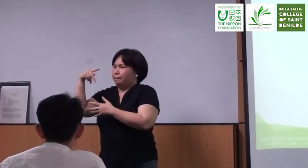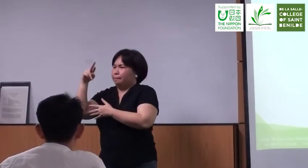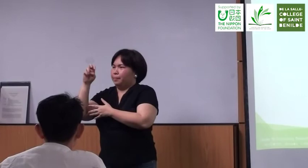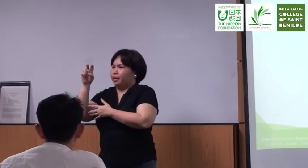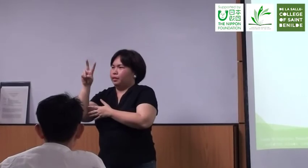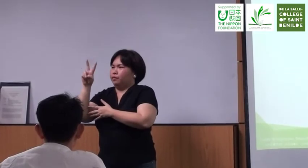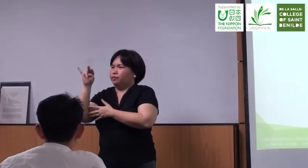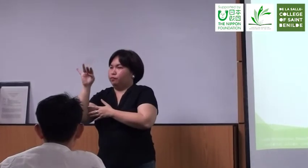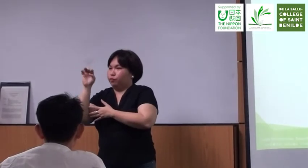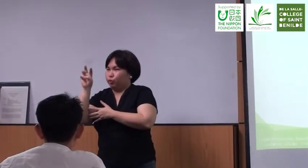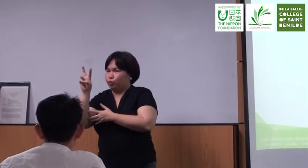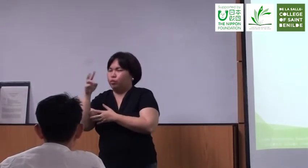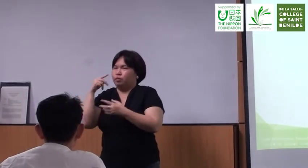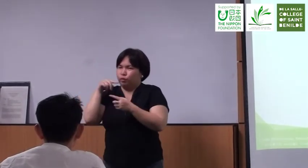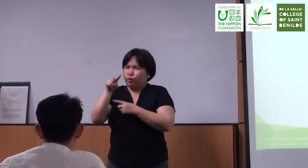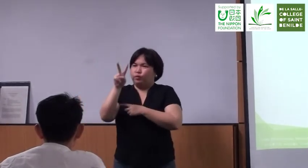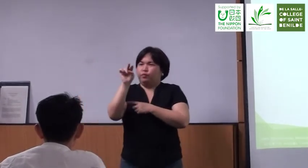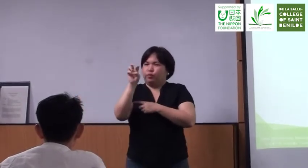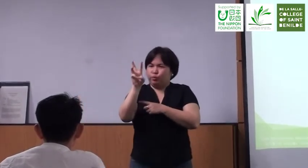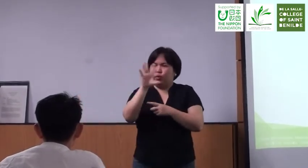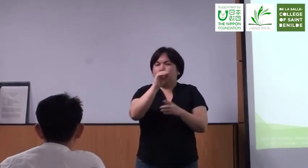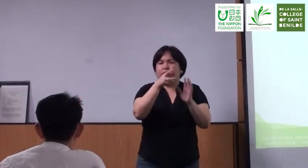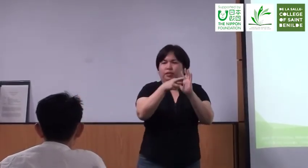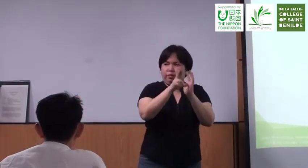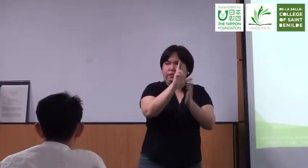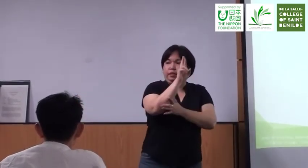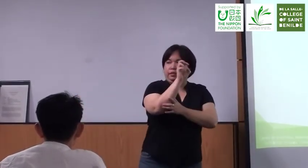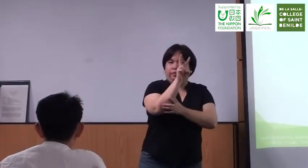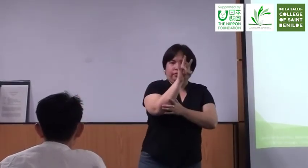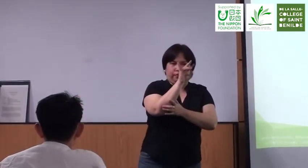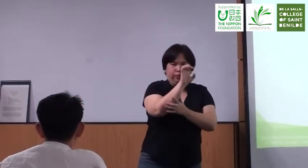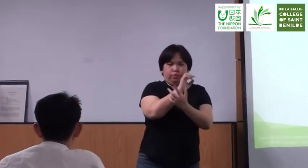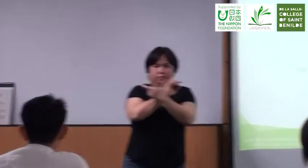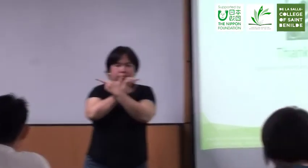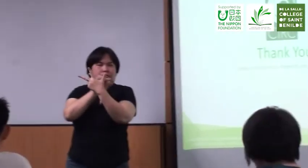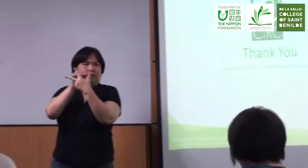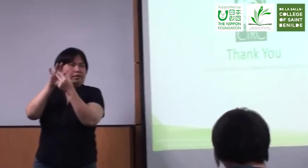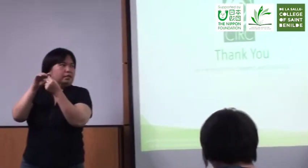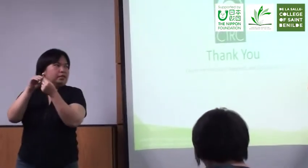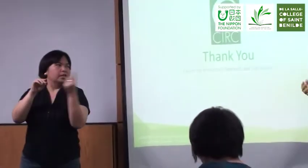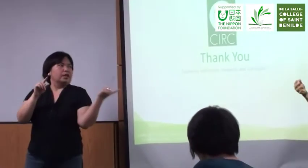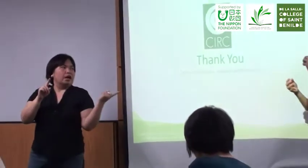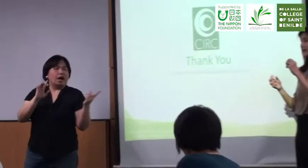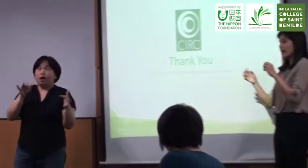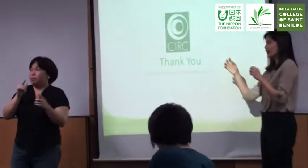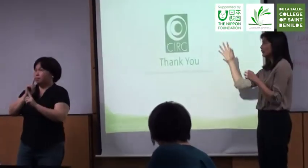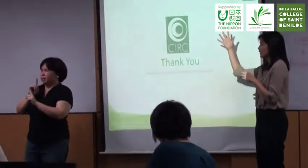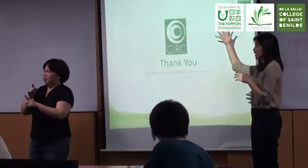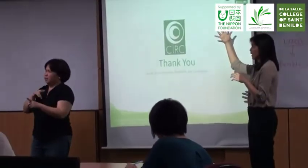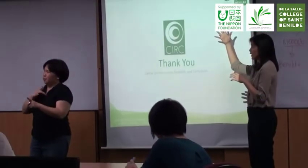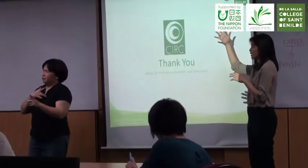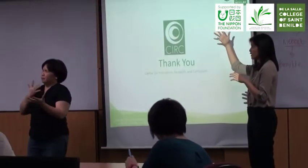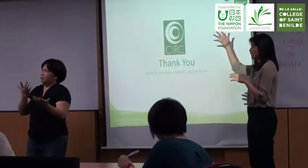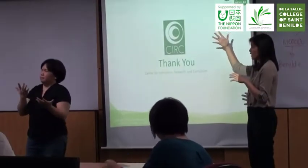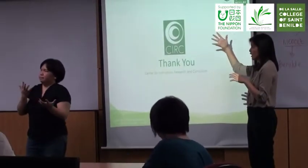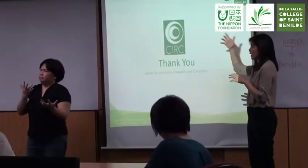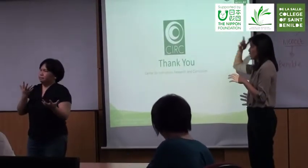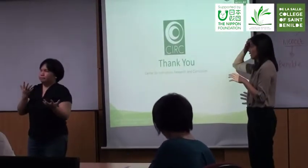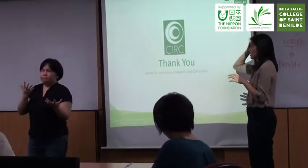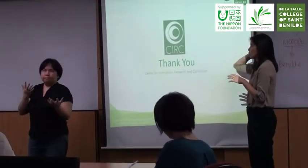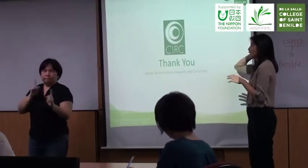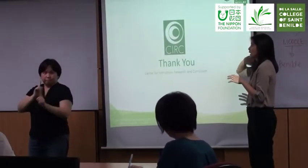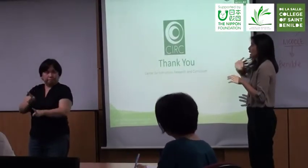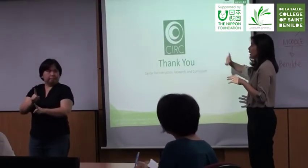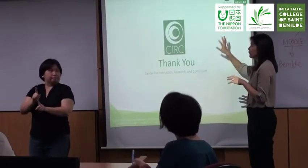same thing. But just to answer the question, practical application would be when they have the